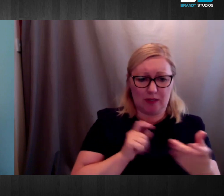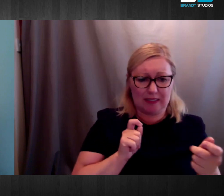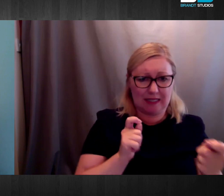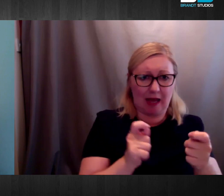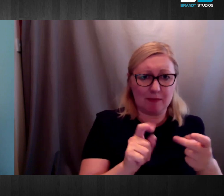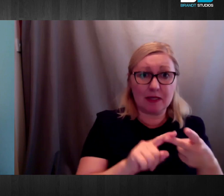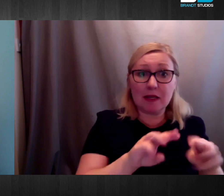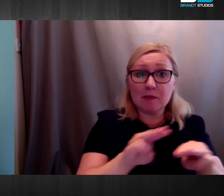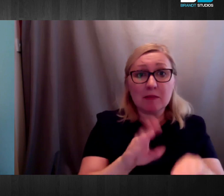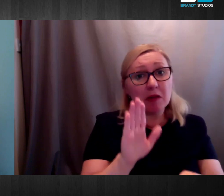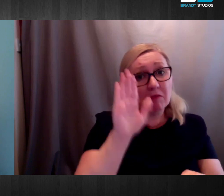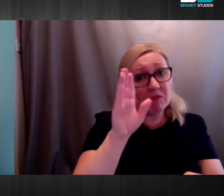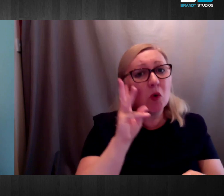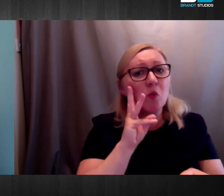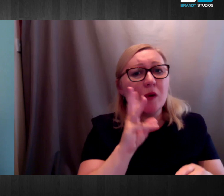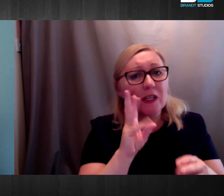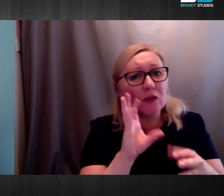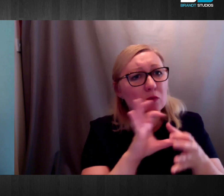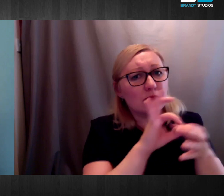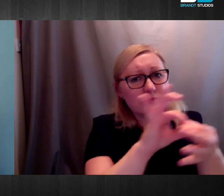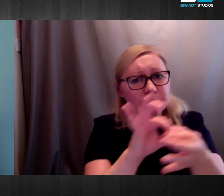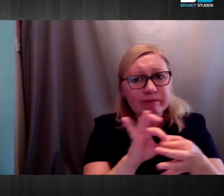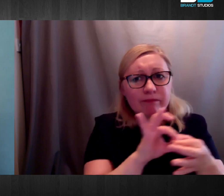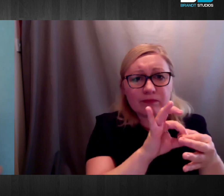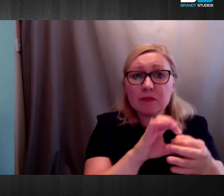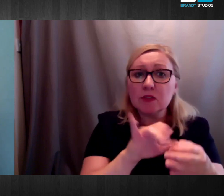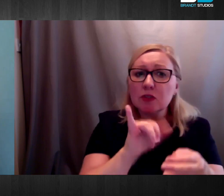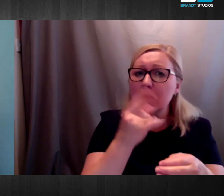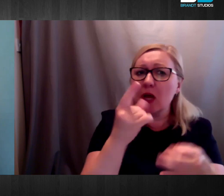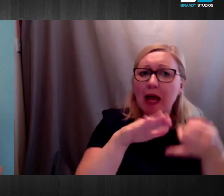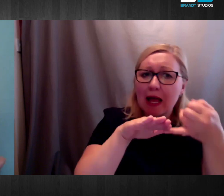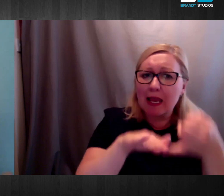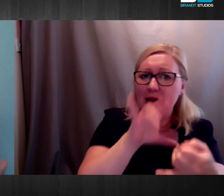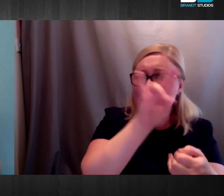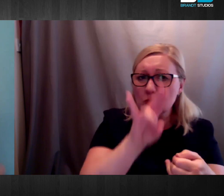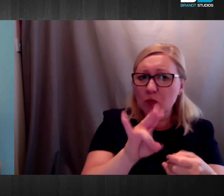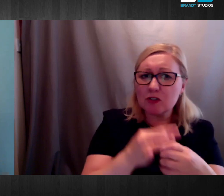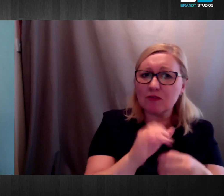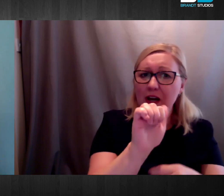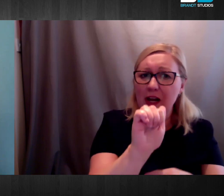last quick question for Avril. Avril, we're very taken by your comment about the situation in the